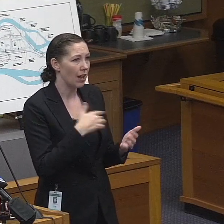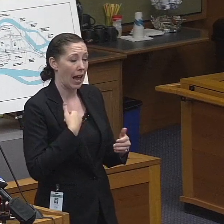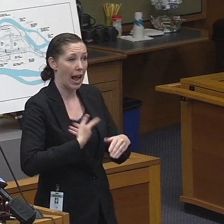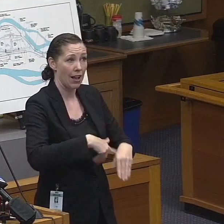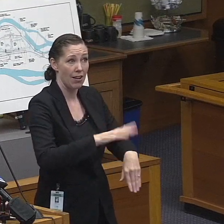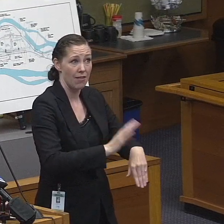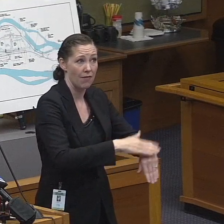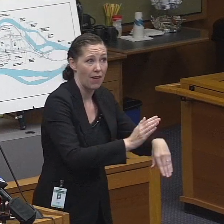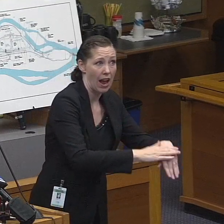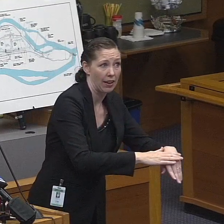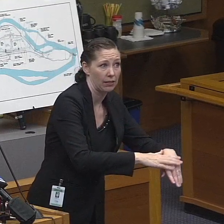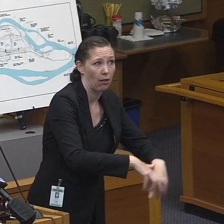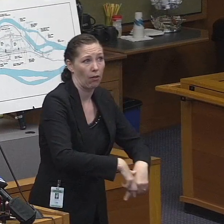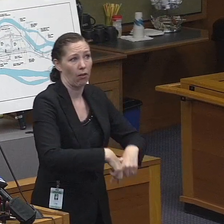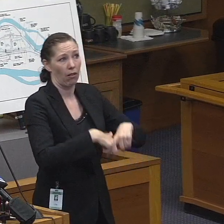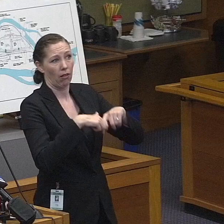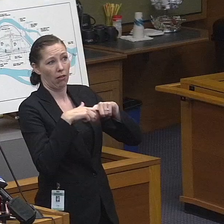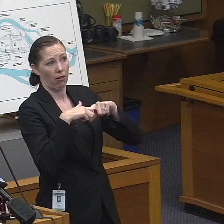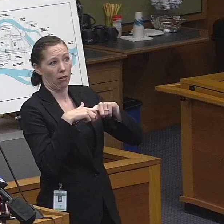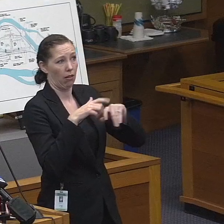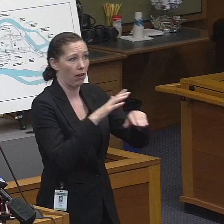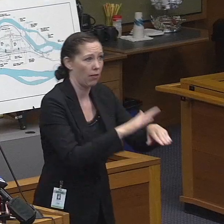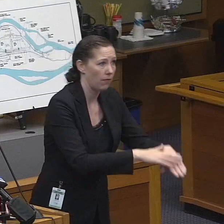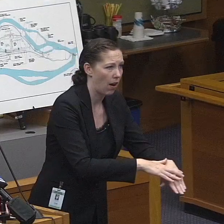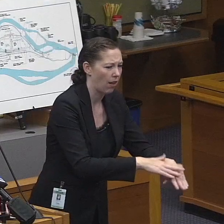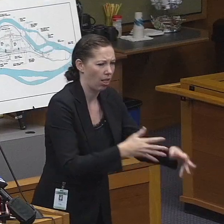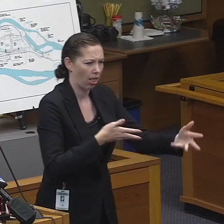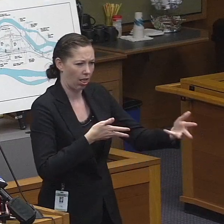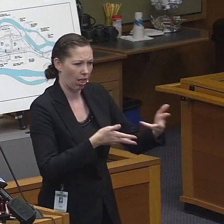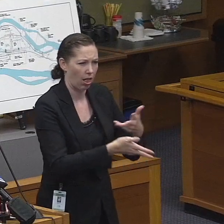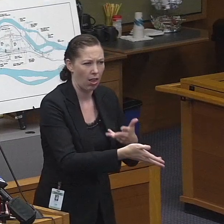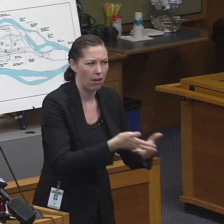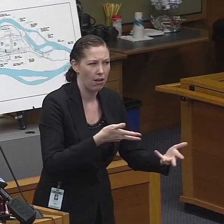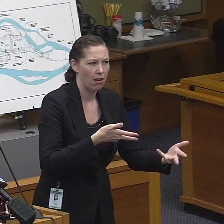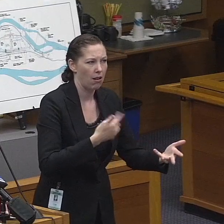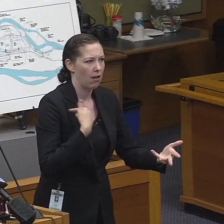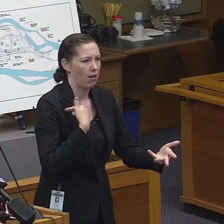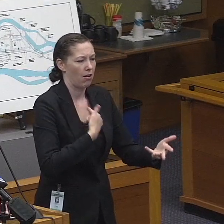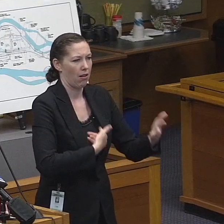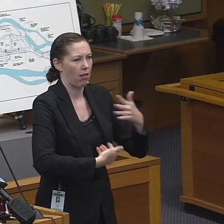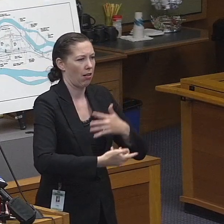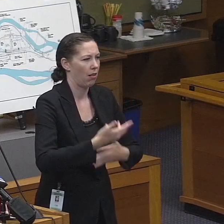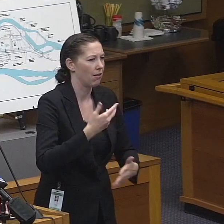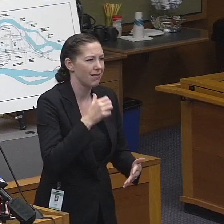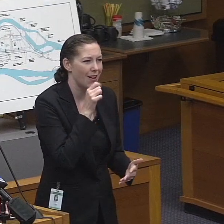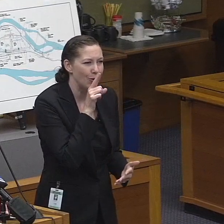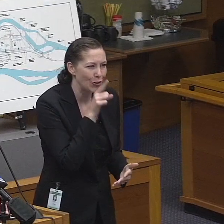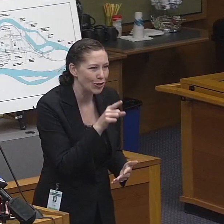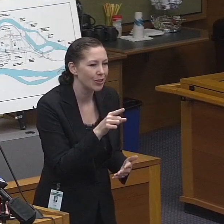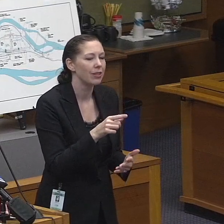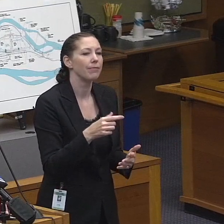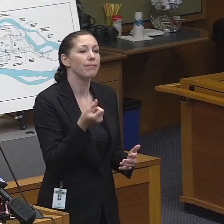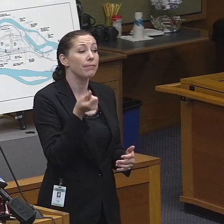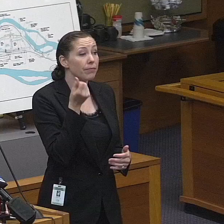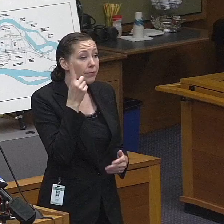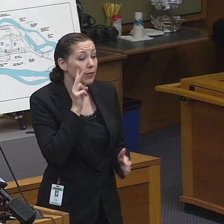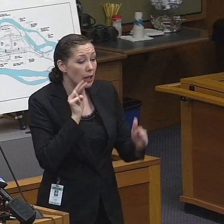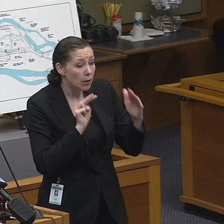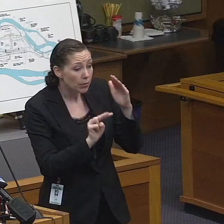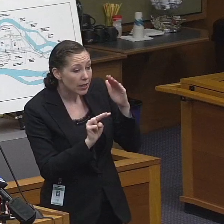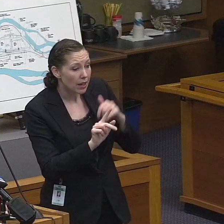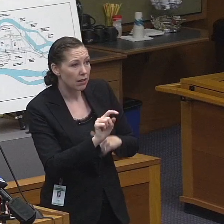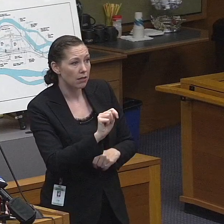advisory, lifting the advisory, and then having to put the advisory back in place, because we're unable to predict how